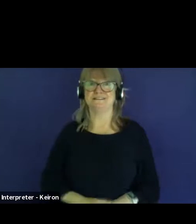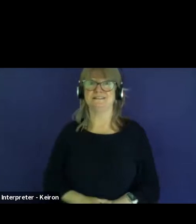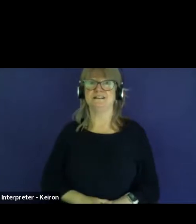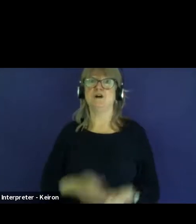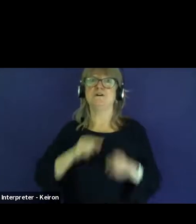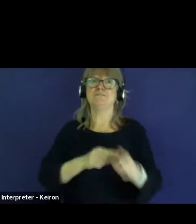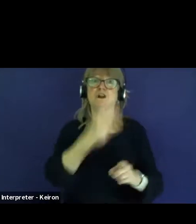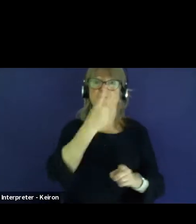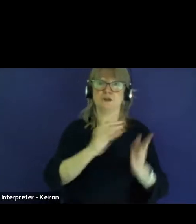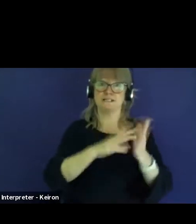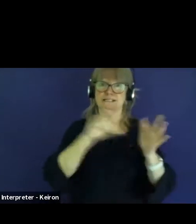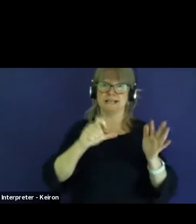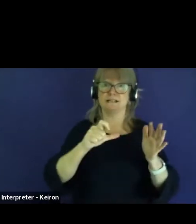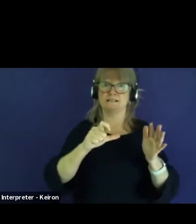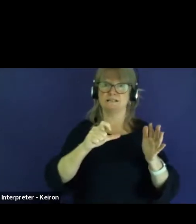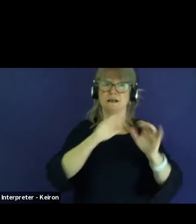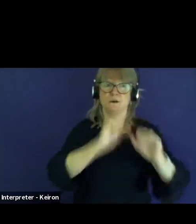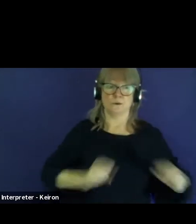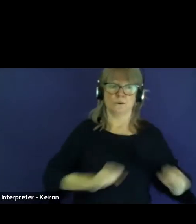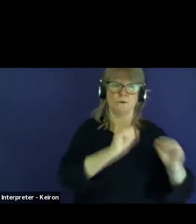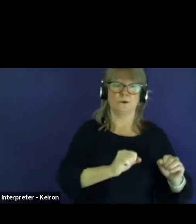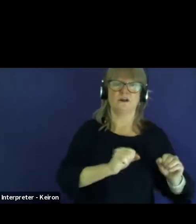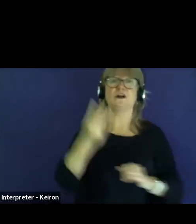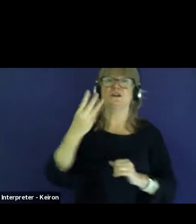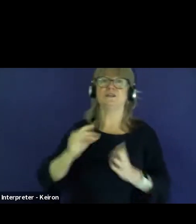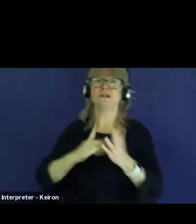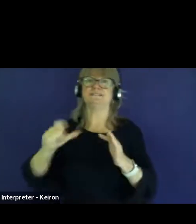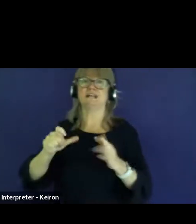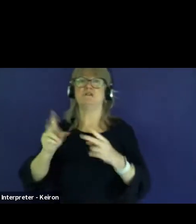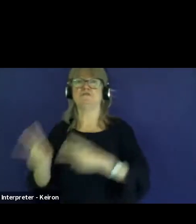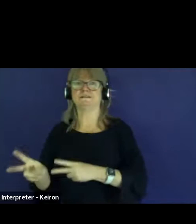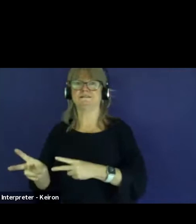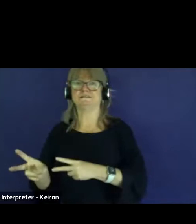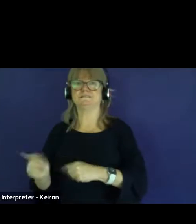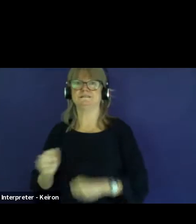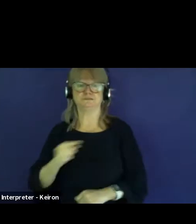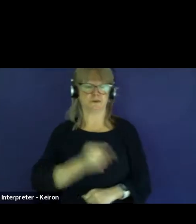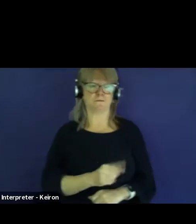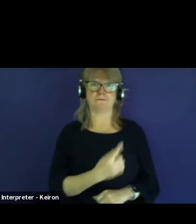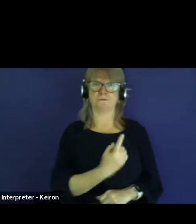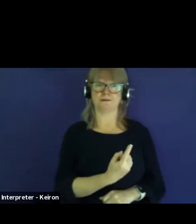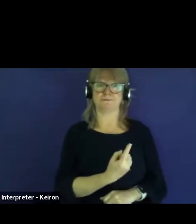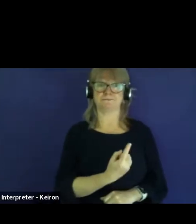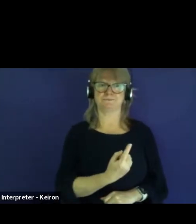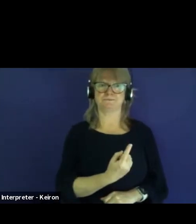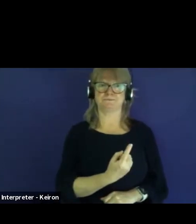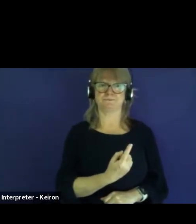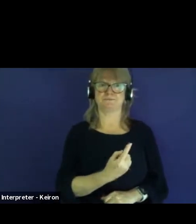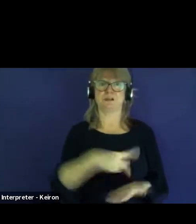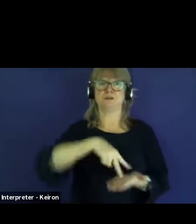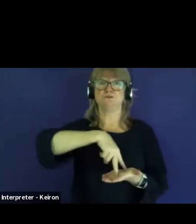worth of work to 30 seconds worth of rest ratio that I mentioned earlier. So our first exercise is going to be a